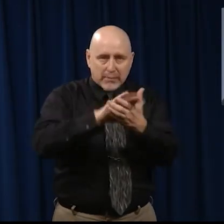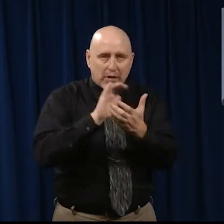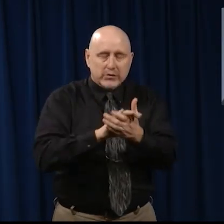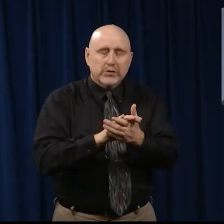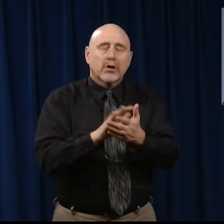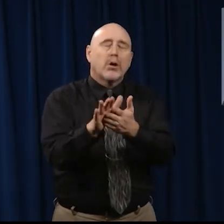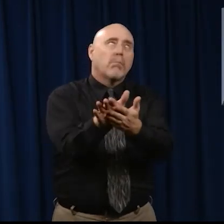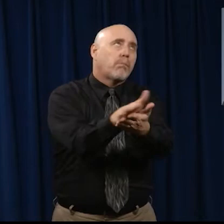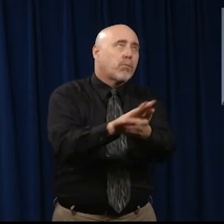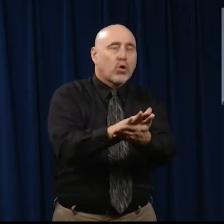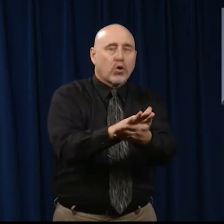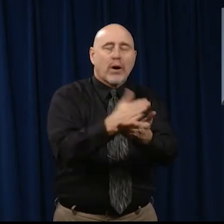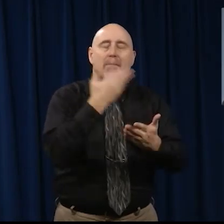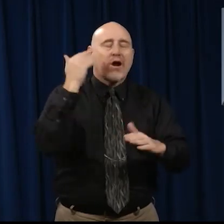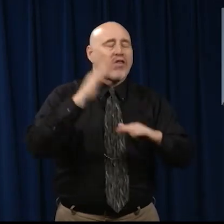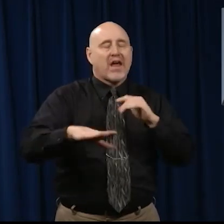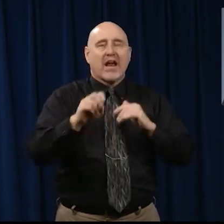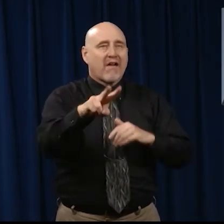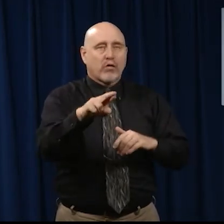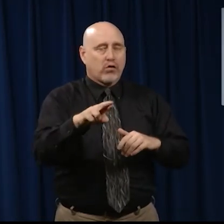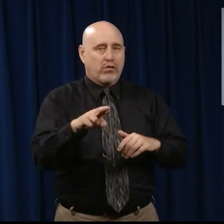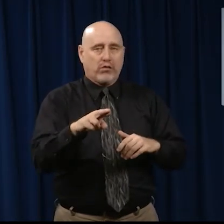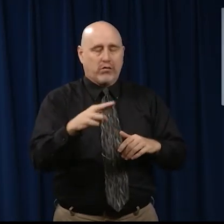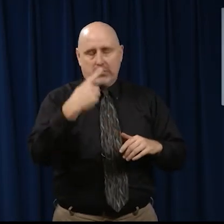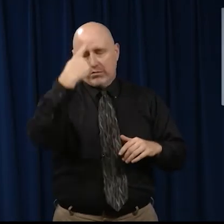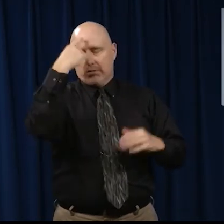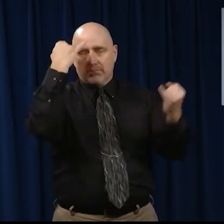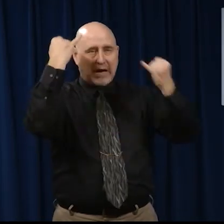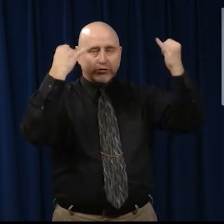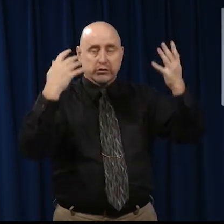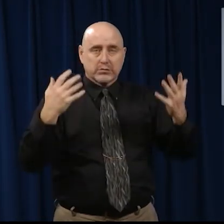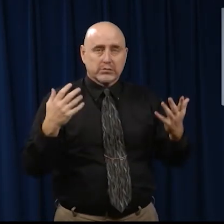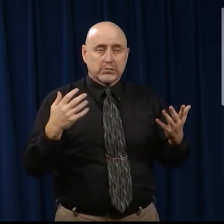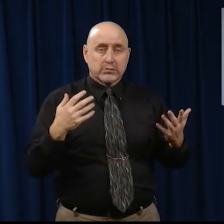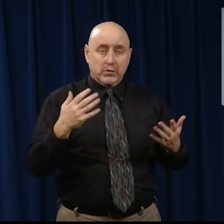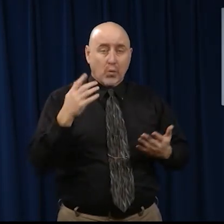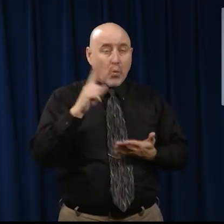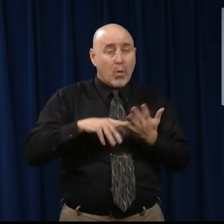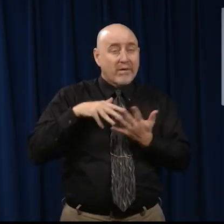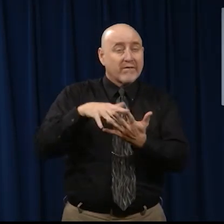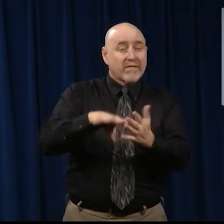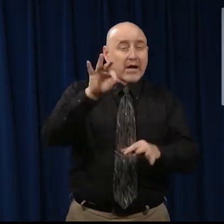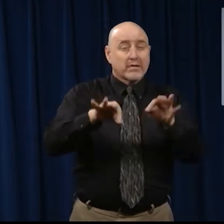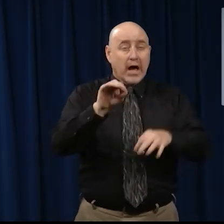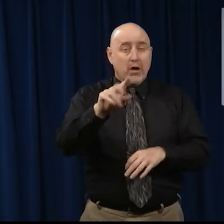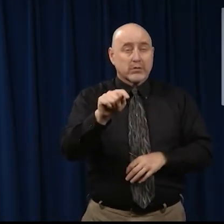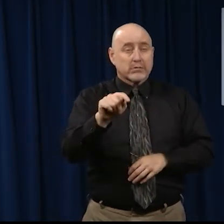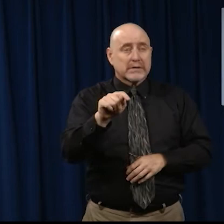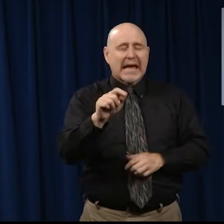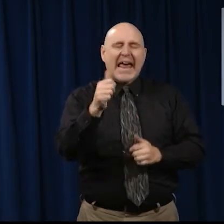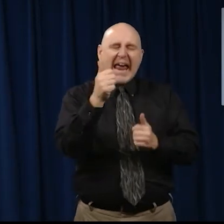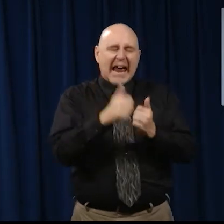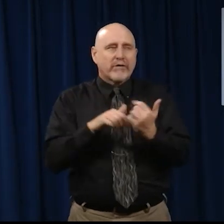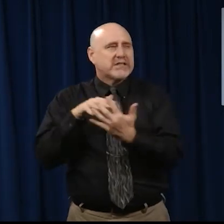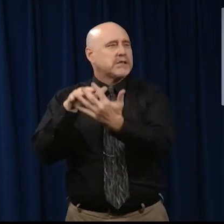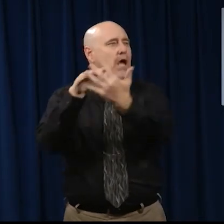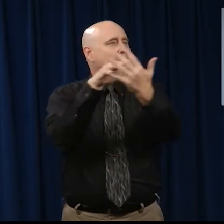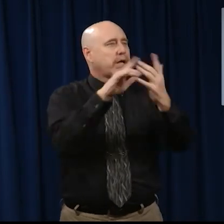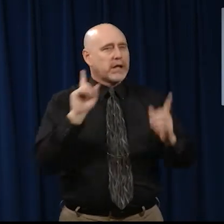that is more pure and that is better than anything you could have possibly imagined. Do you know what we have found out? In every study